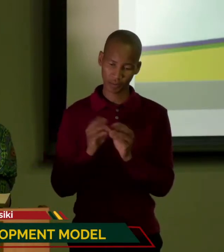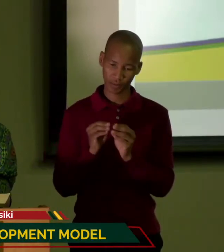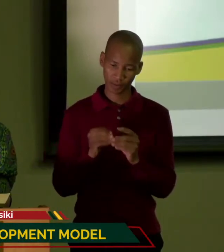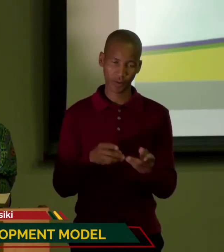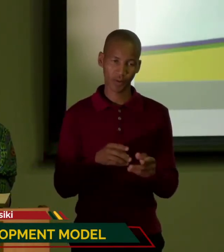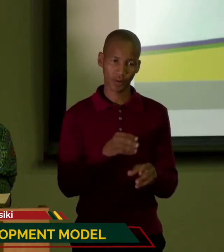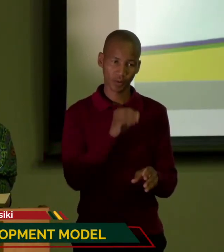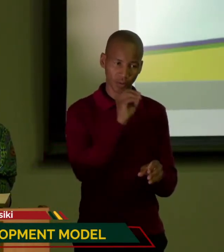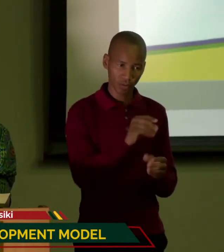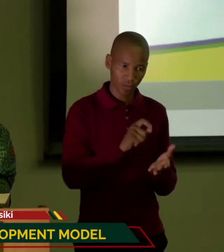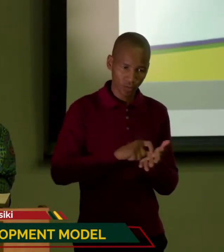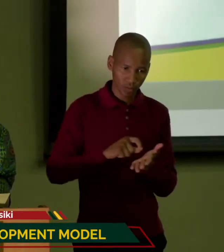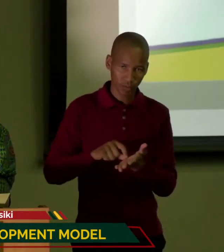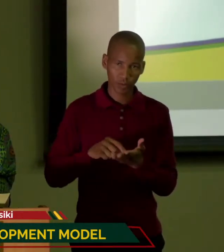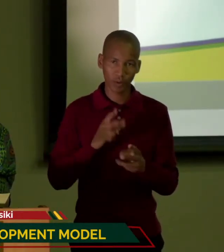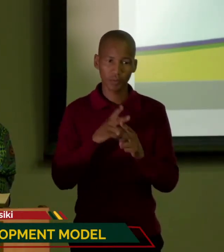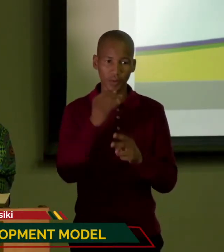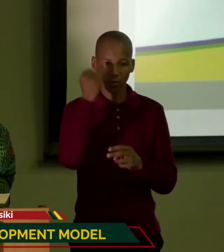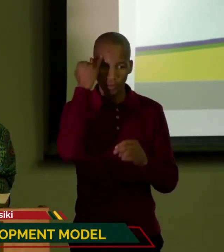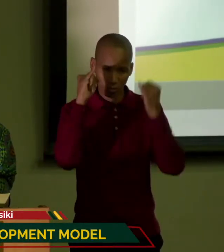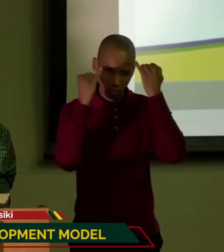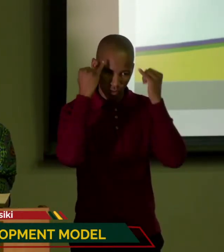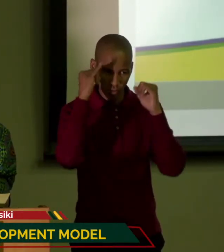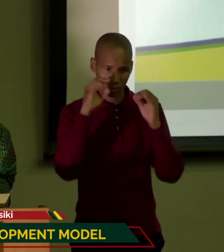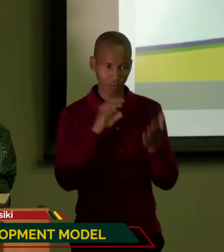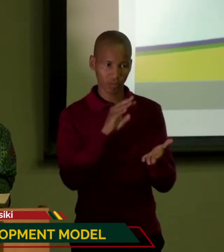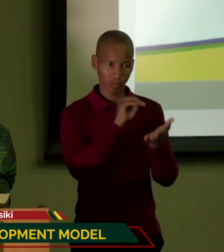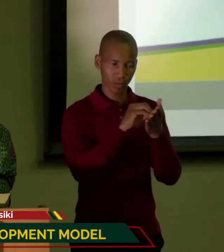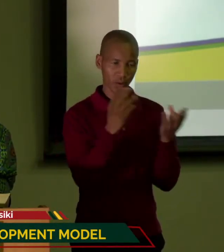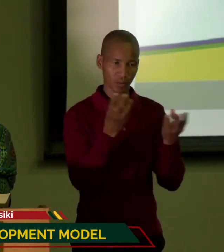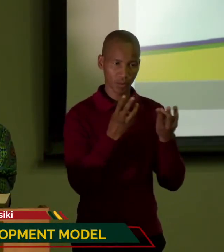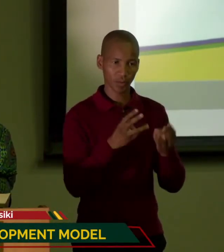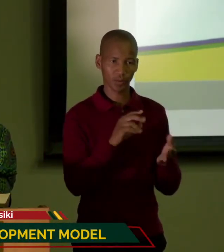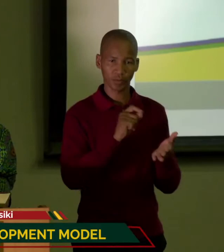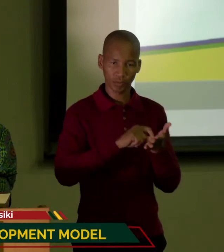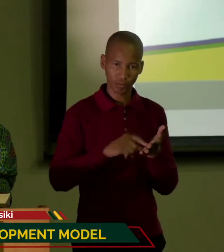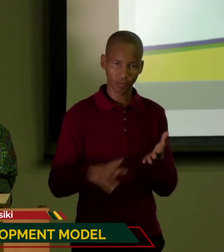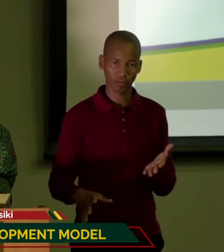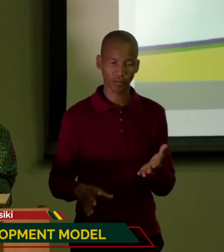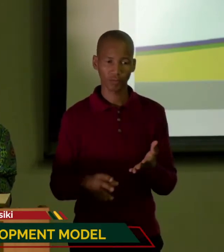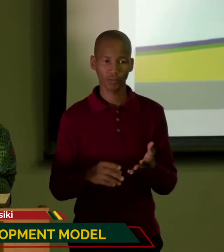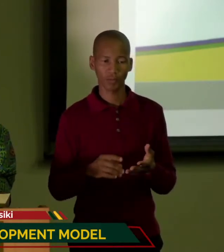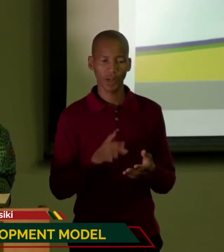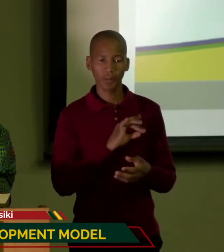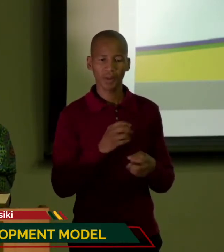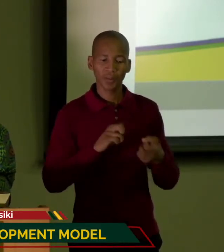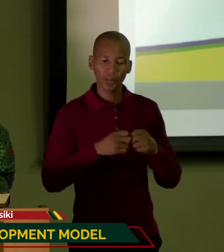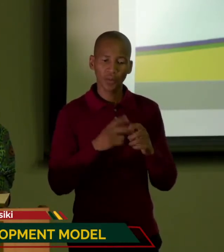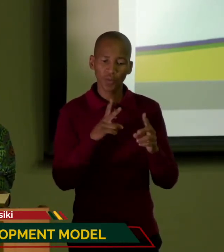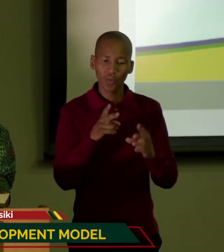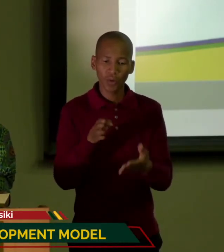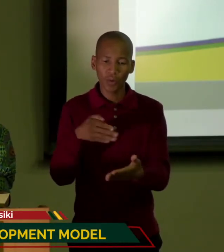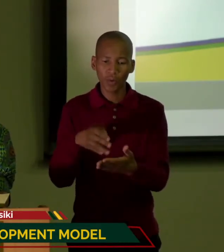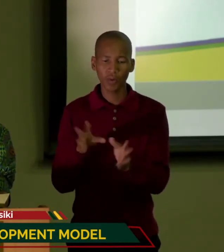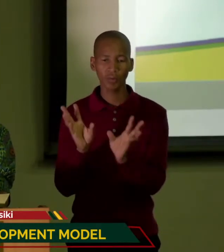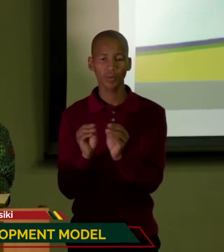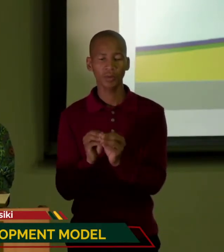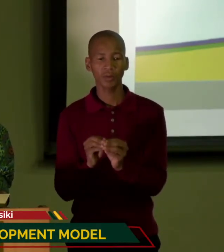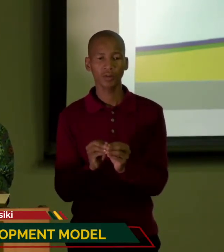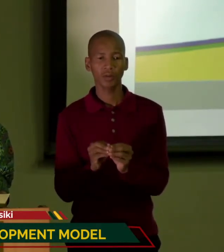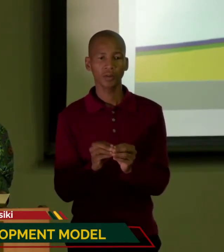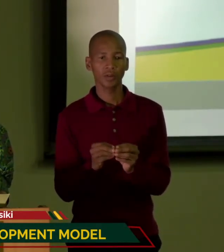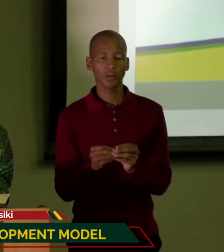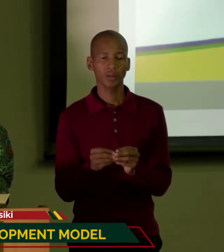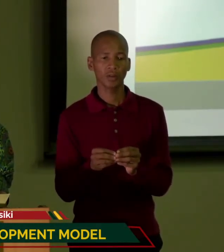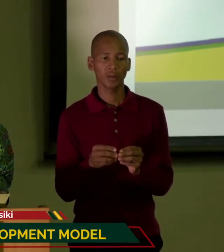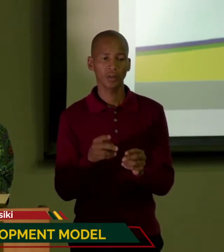raised by the people bona kakho mntu uhlupha njengomntu ebengekho entlanganisweni afika bengathi nishile